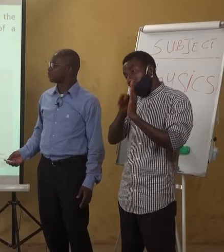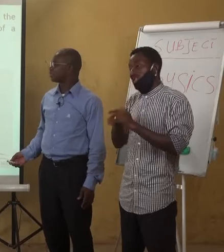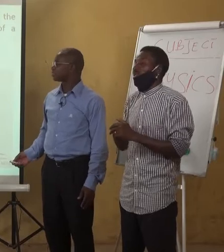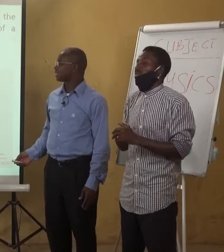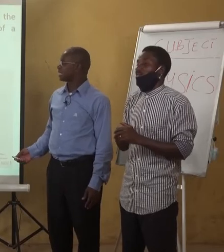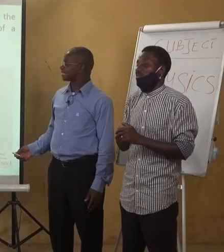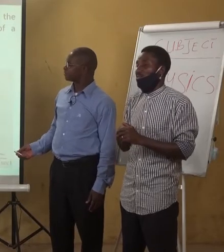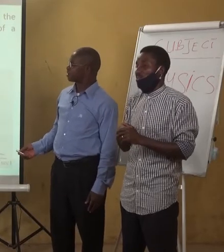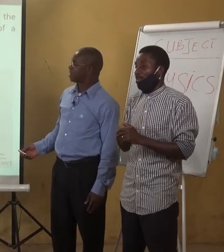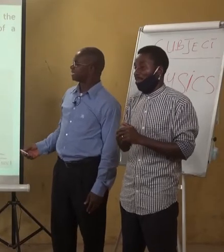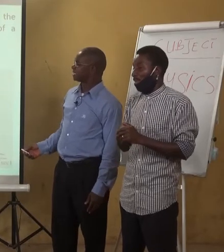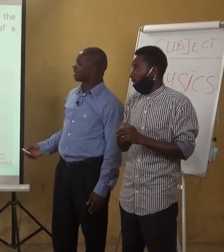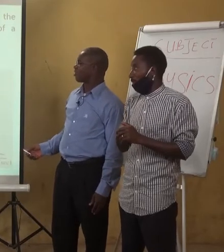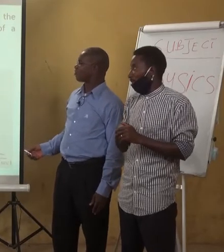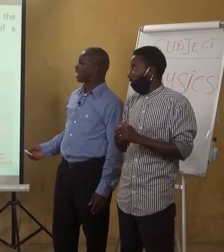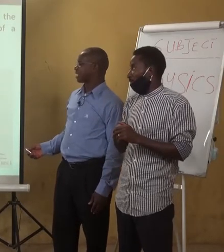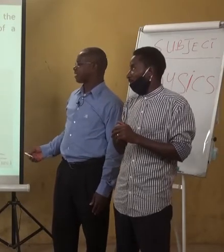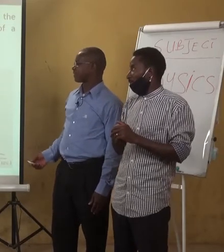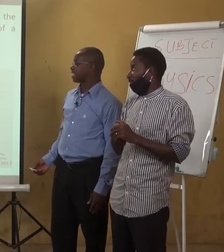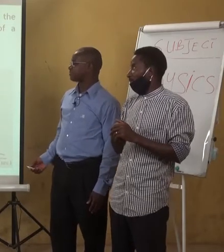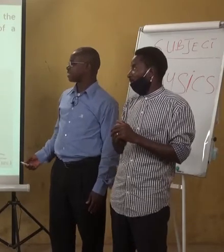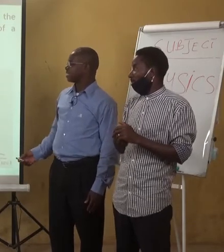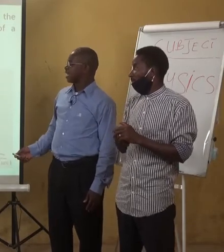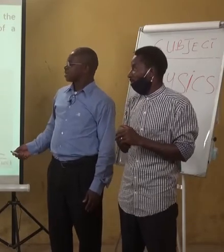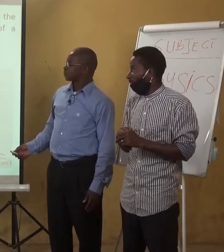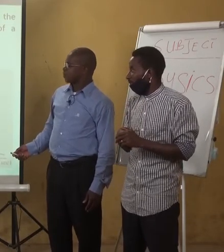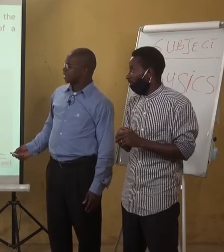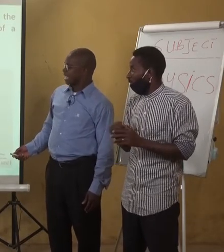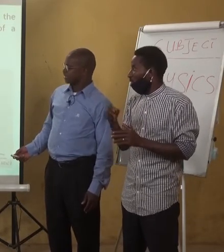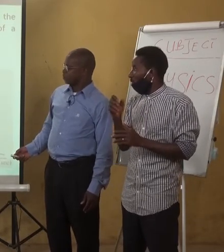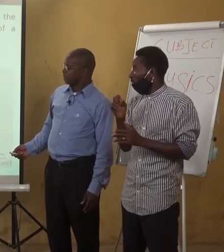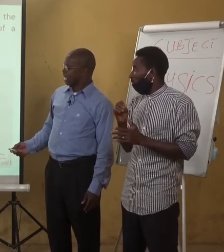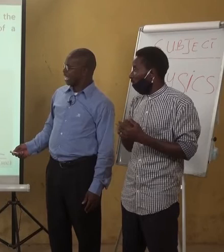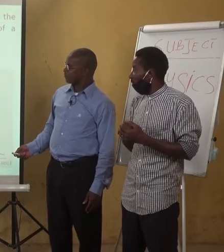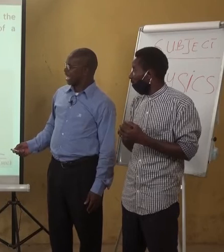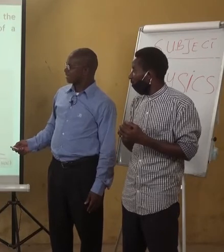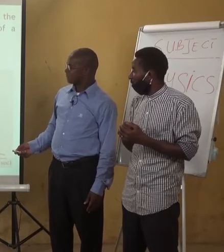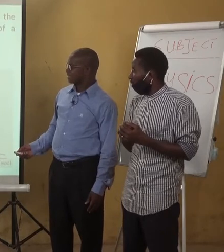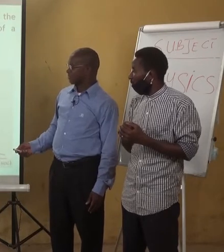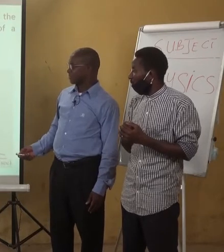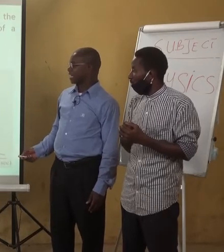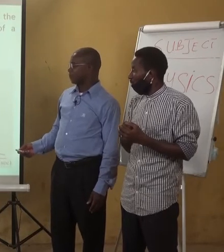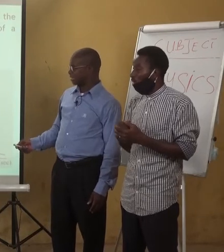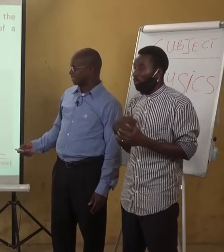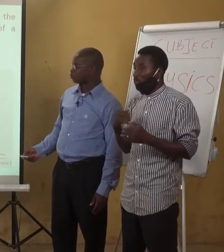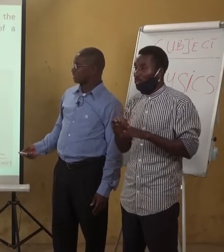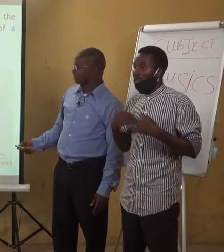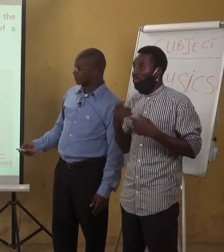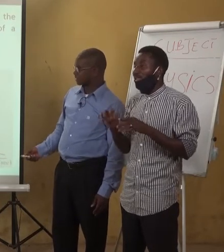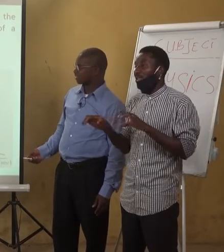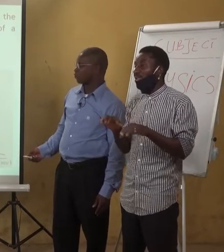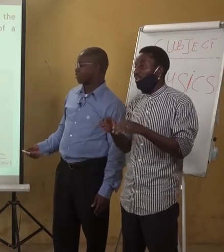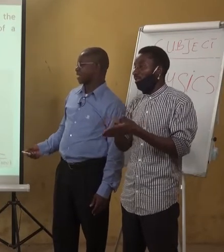expected to be used. The title remains decay curve and half-life. Sorry that we don't have the activity written there, but that is